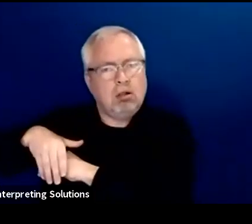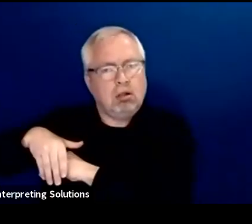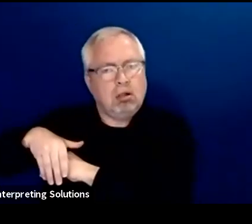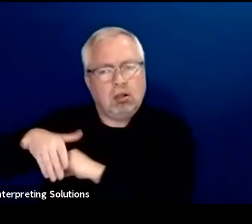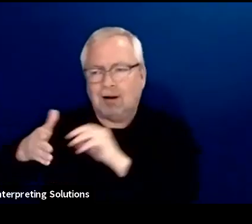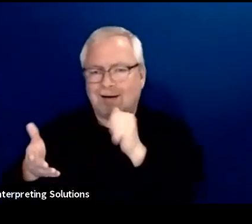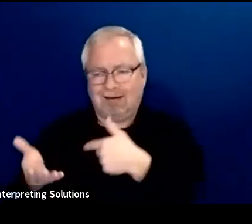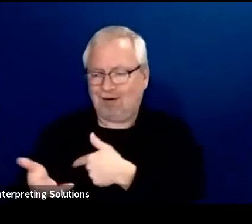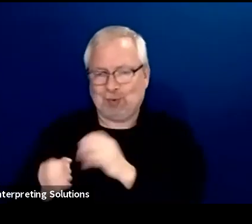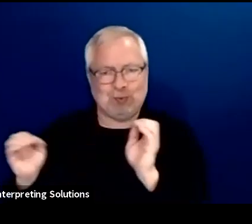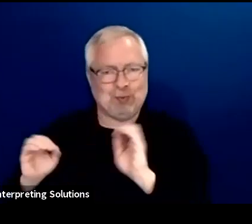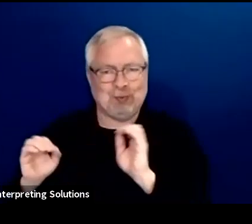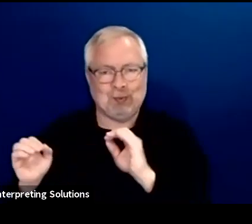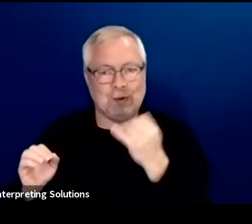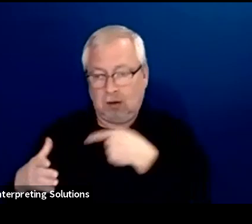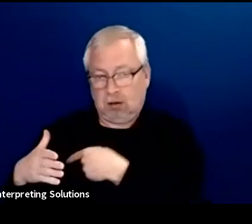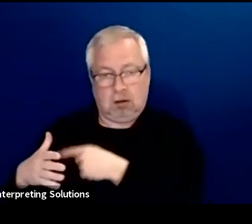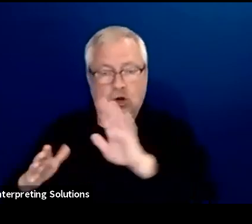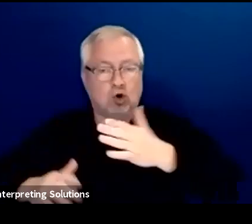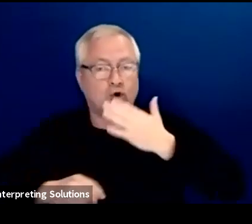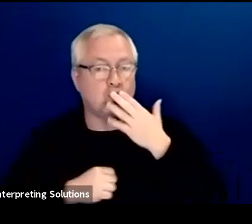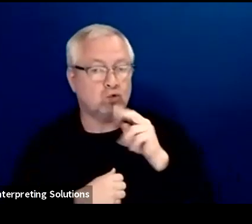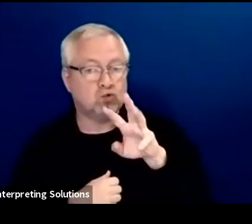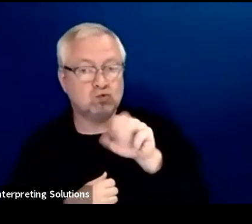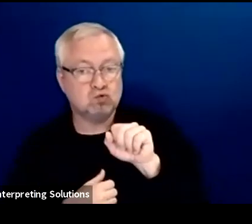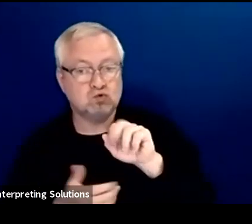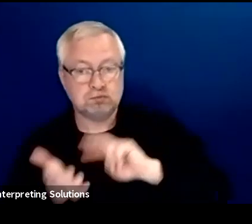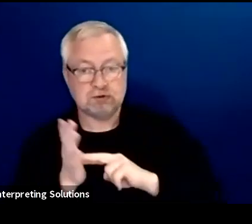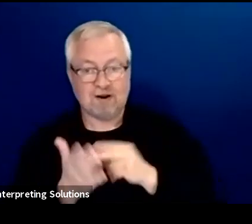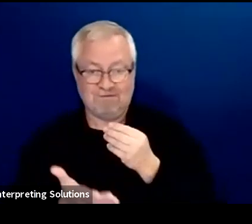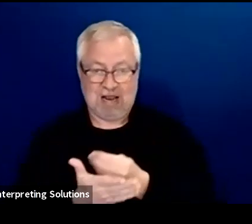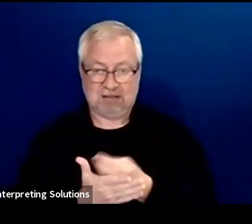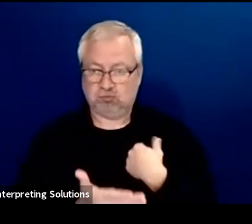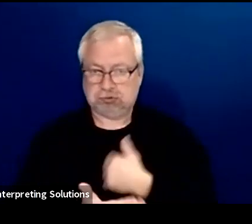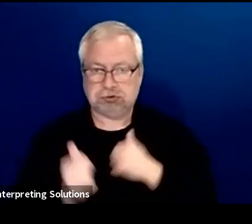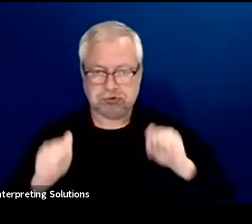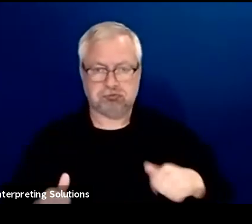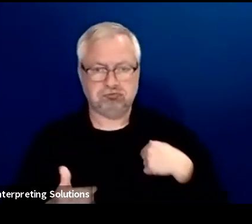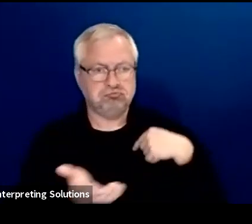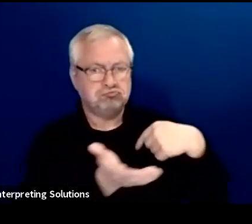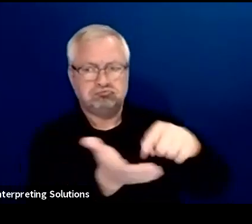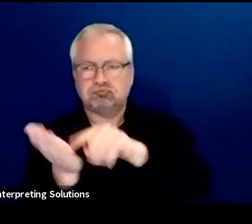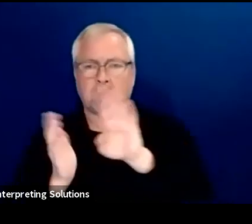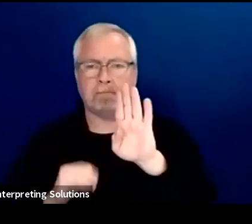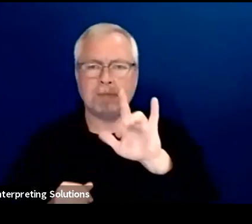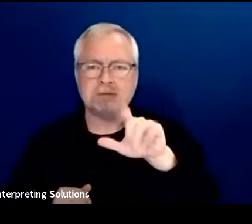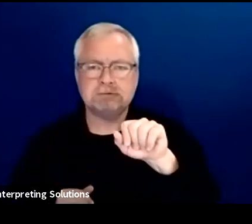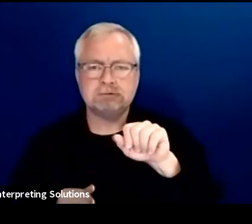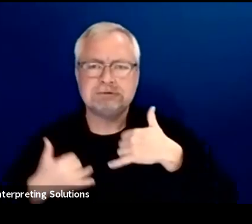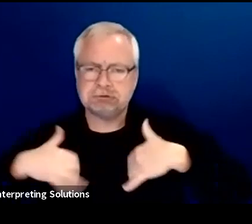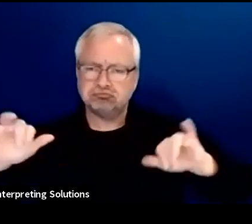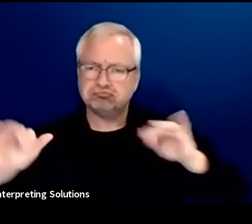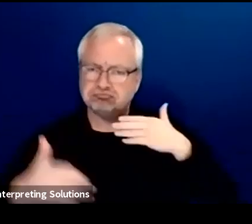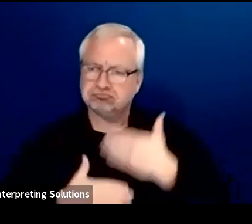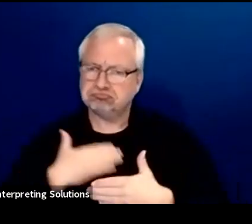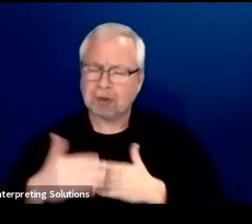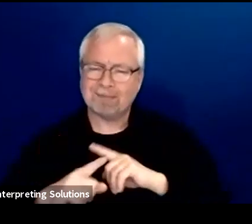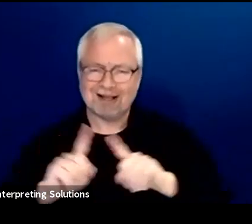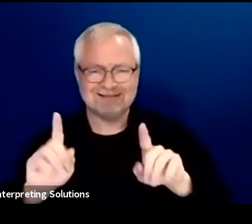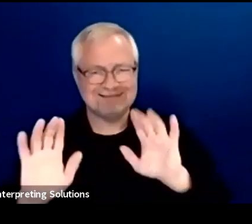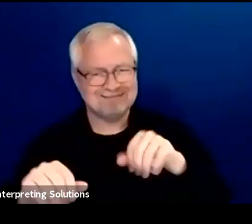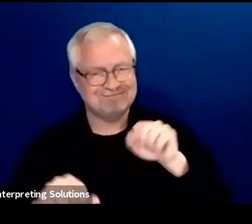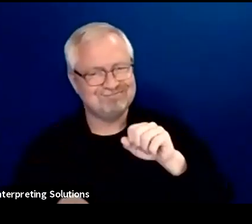good news is we were in solid financial shape. We're able to pay our bills, but we will certainly have to balance the budget